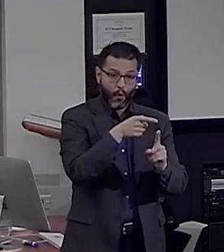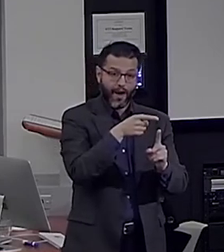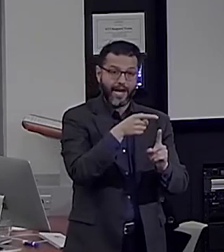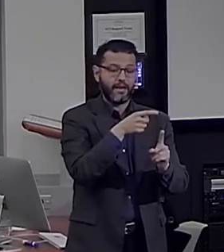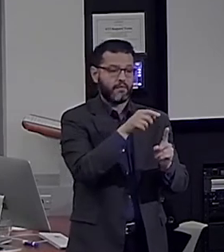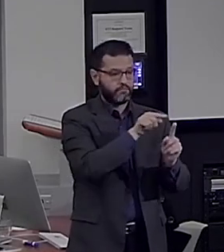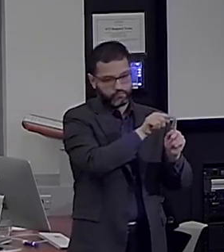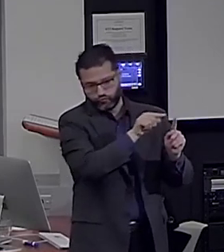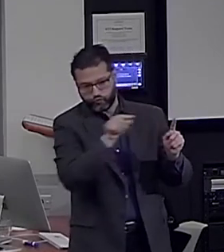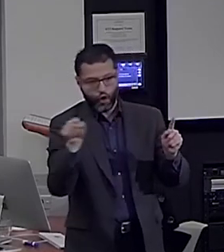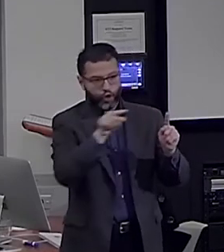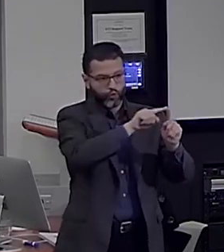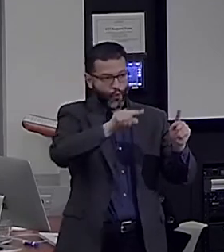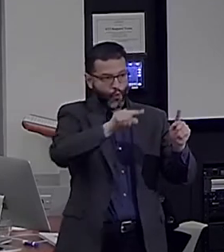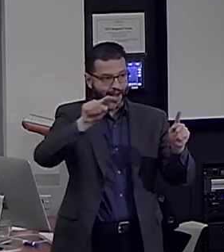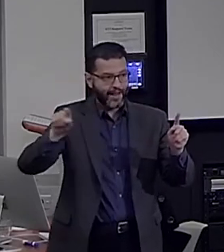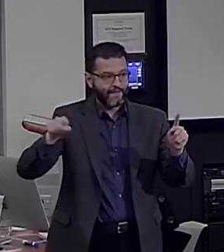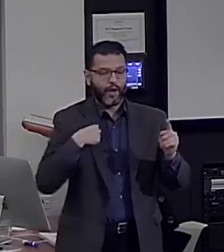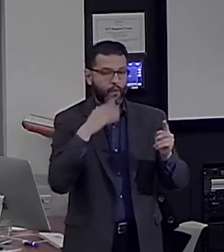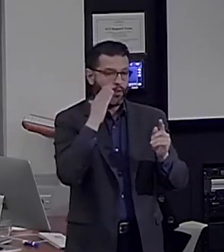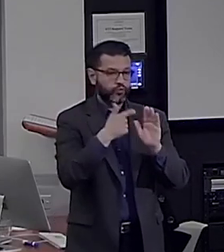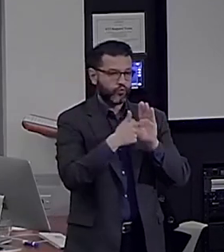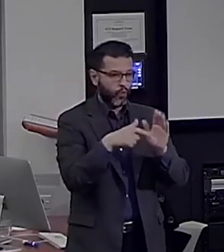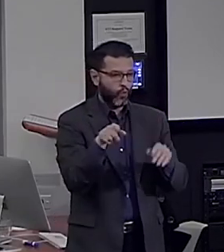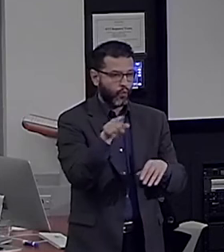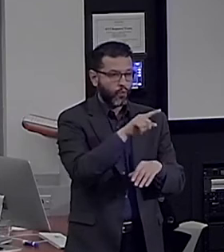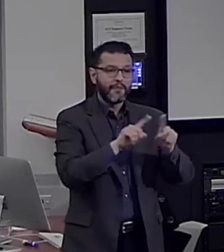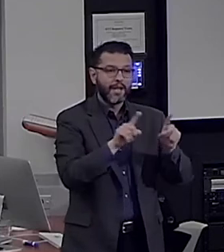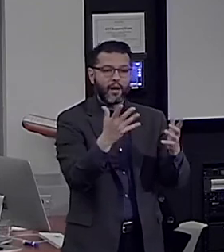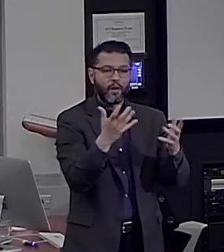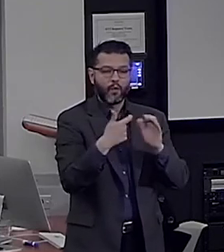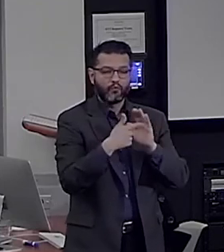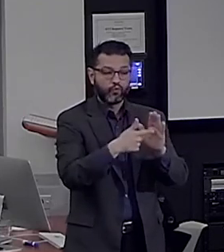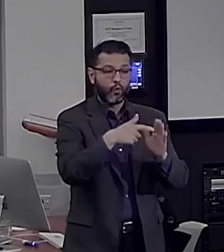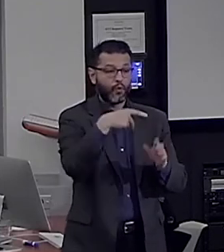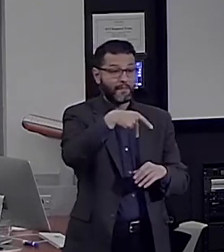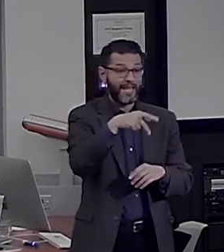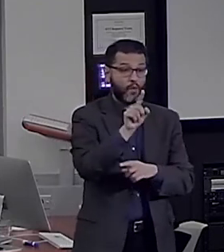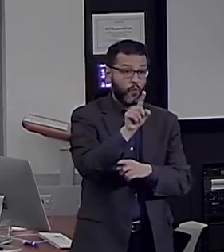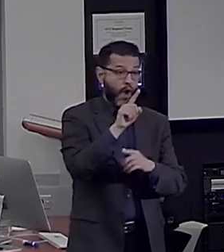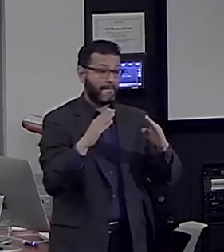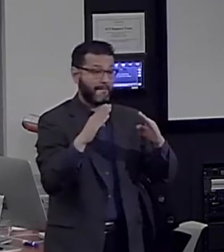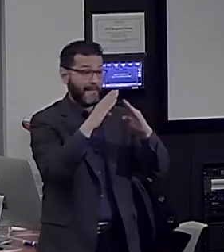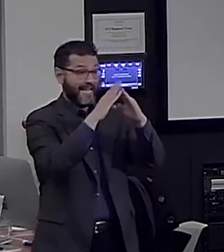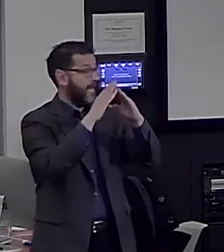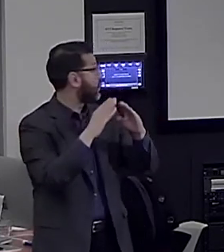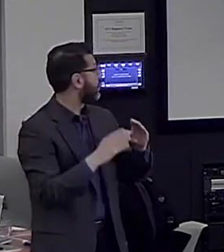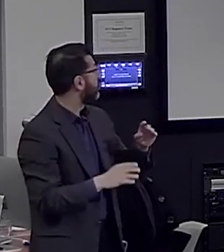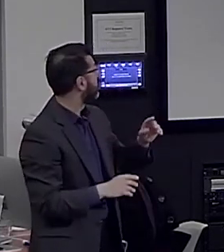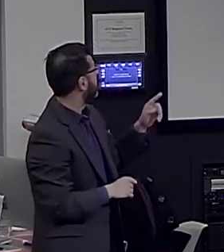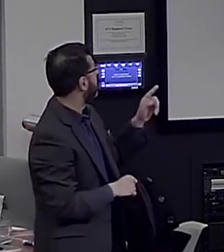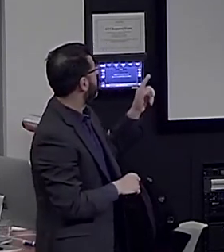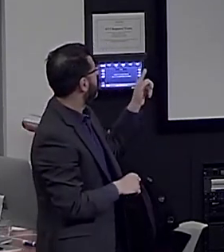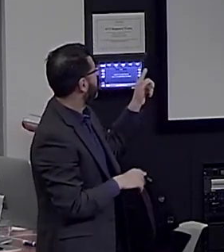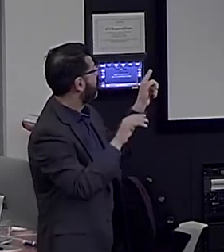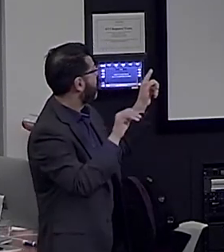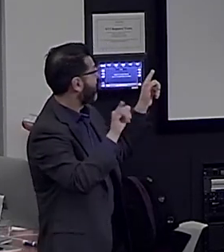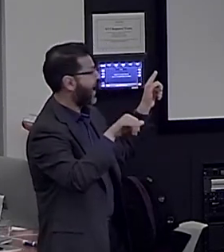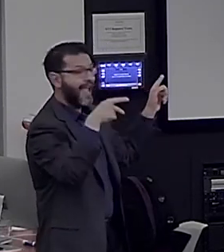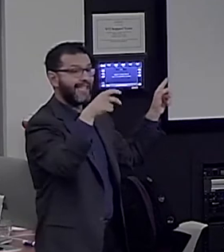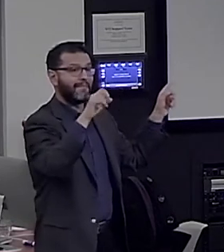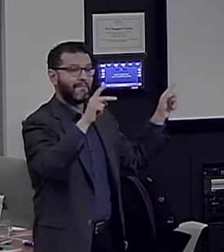but but what I'd like you to see is that the p1 peak for the standard waveform right here so this is peak latency